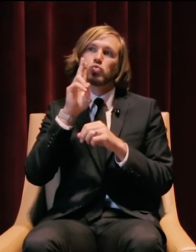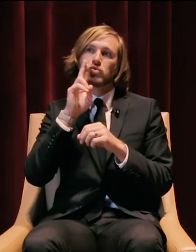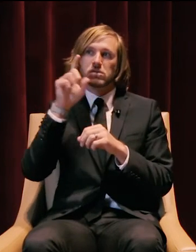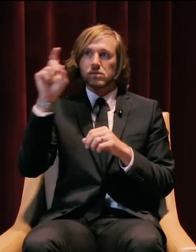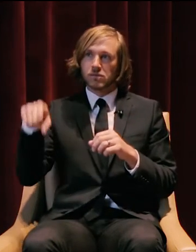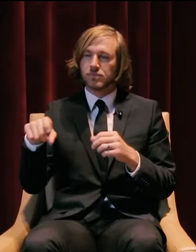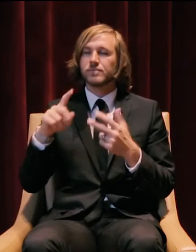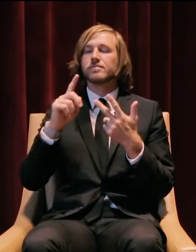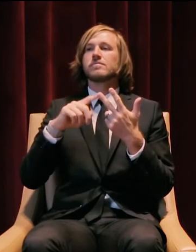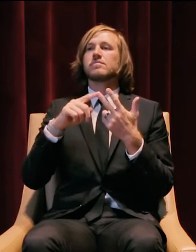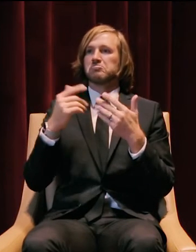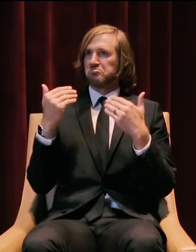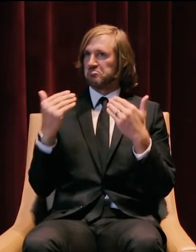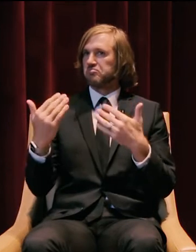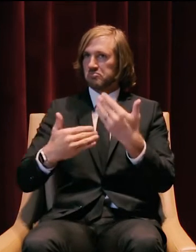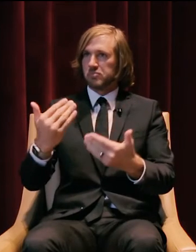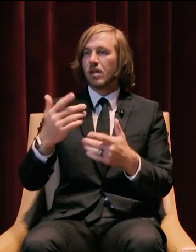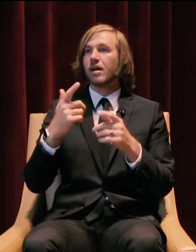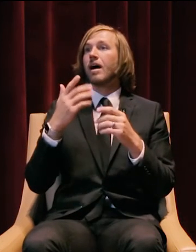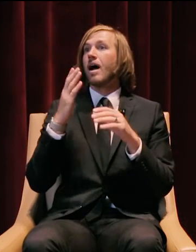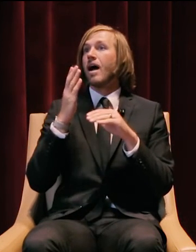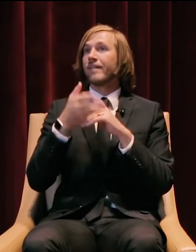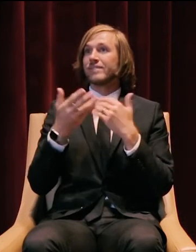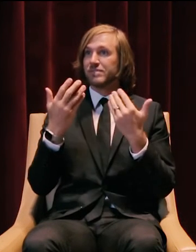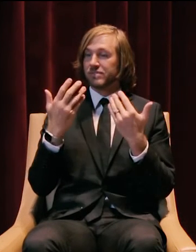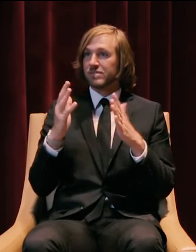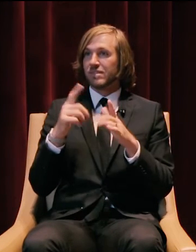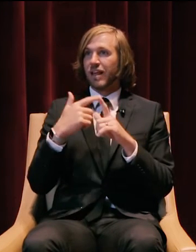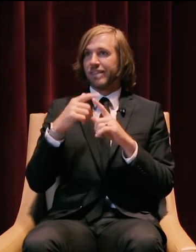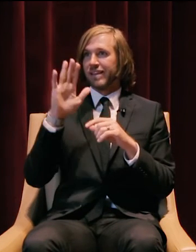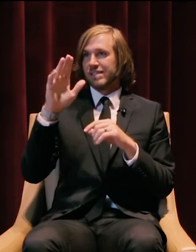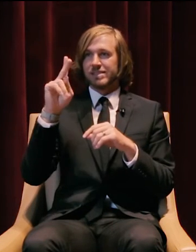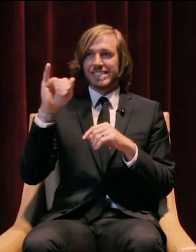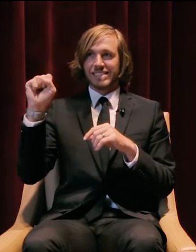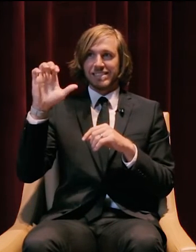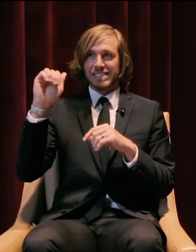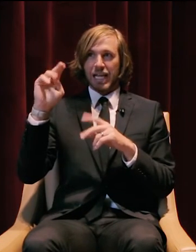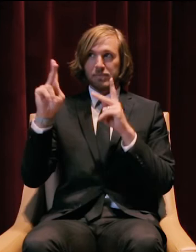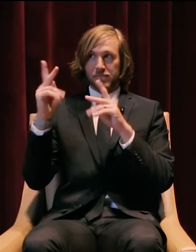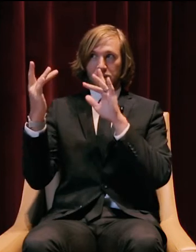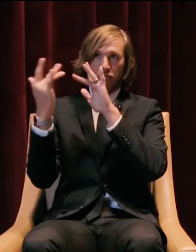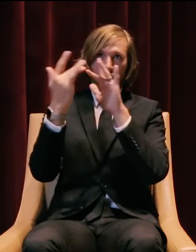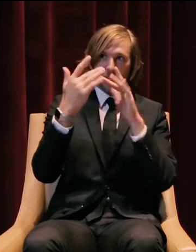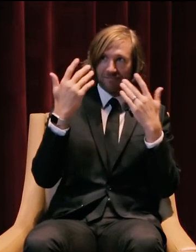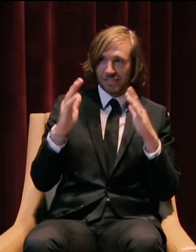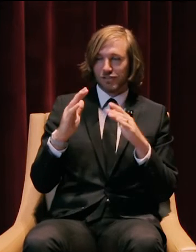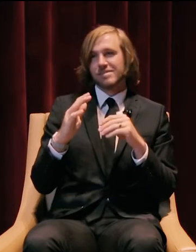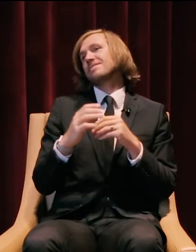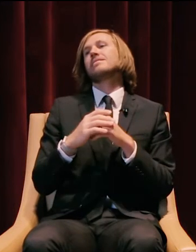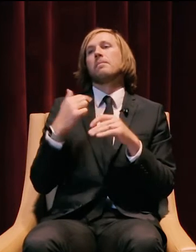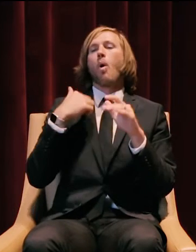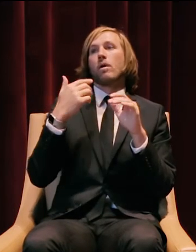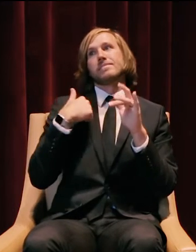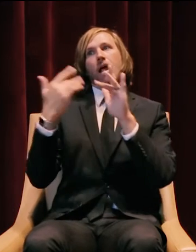Texas. And we go from there. And then I have the KissCam people contacting me. I'm